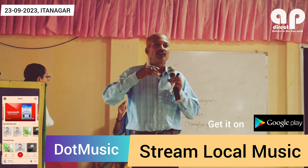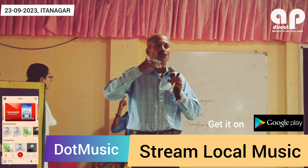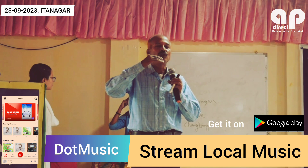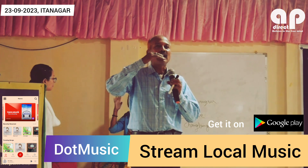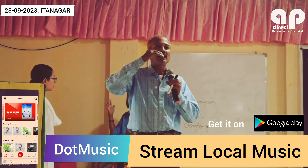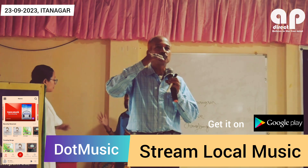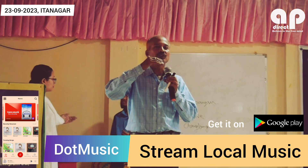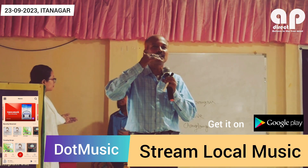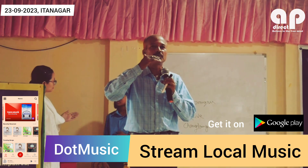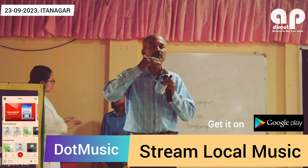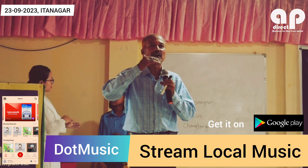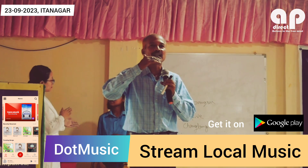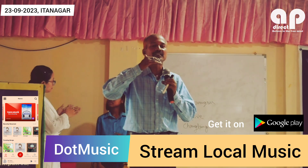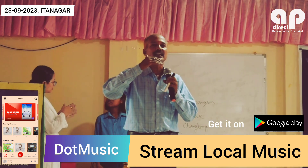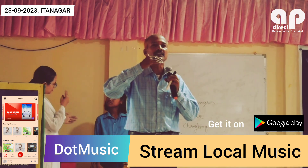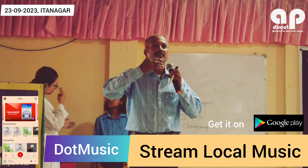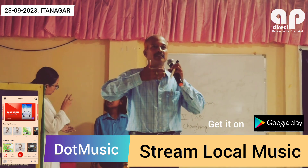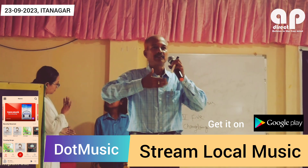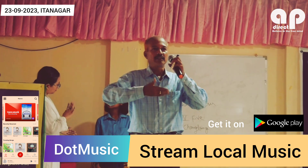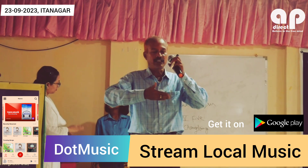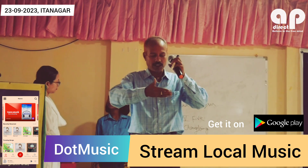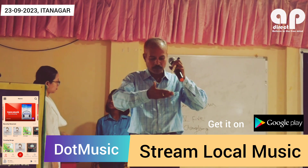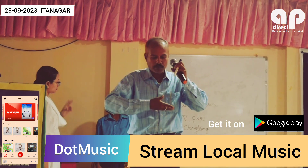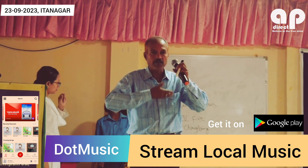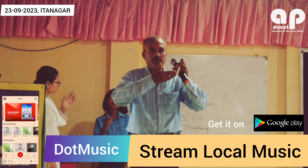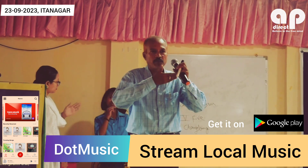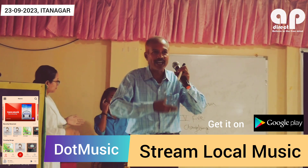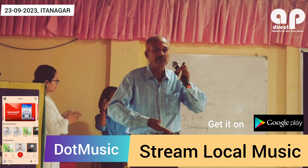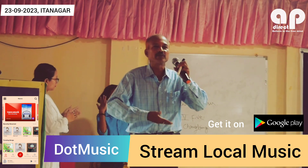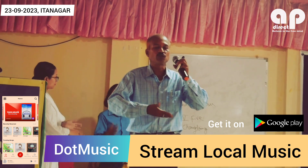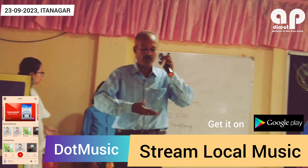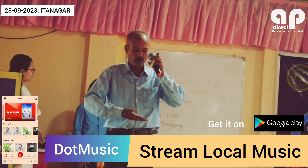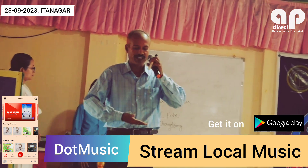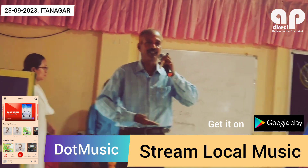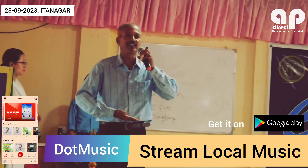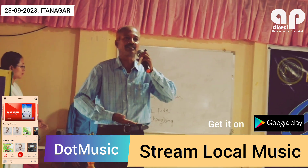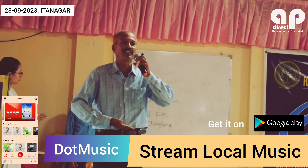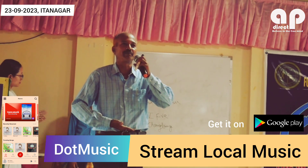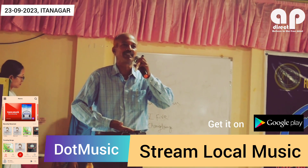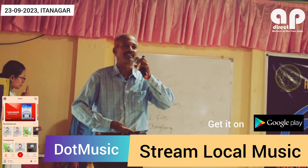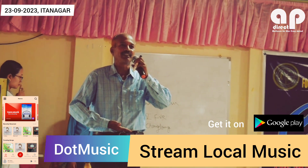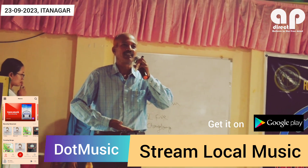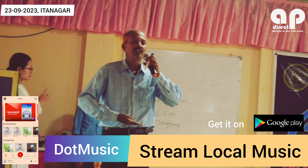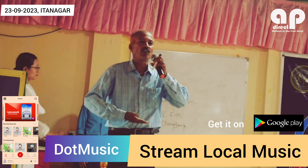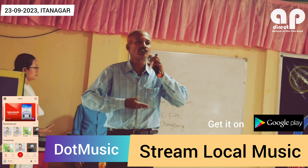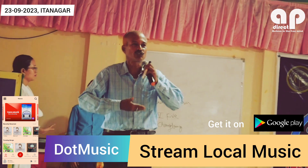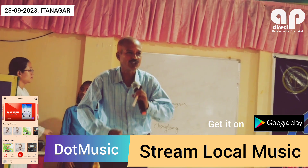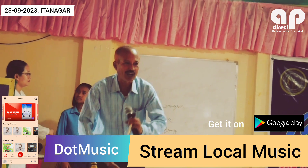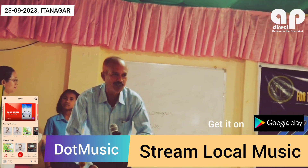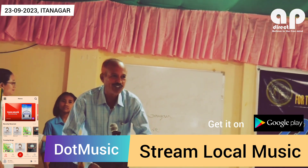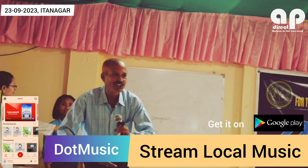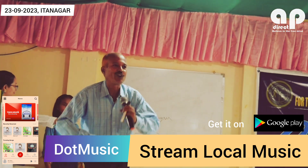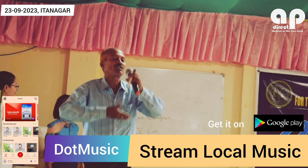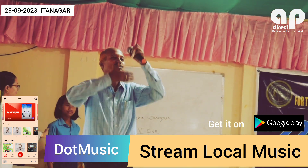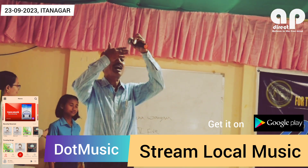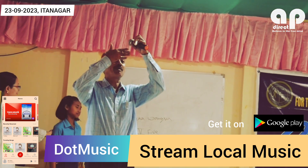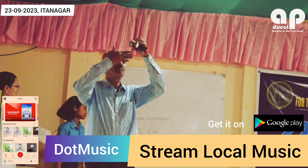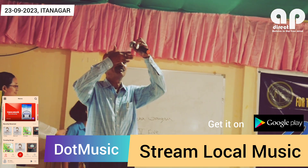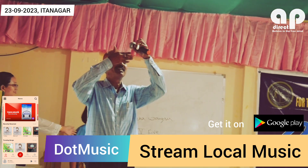we have to keep in mind that this frame should be within this limit, not so down, not so up.